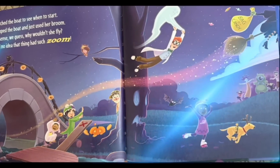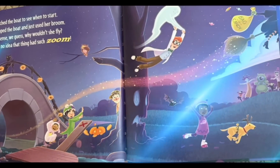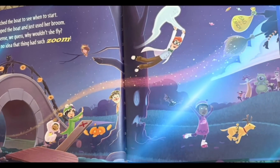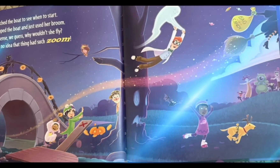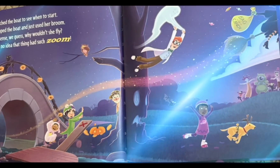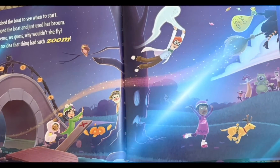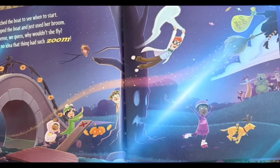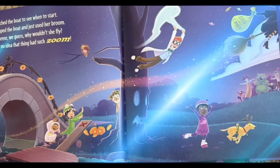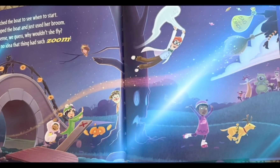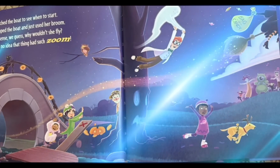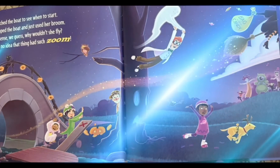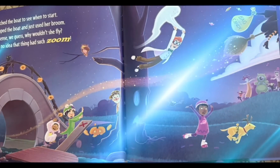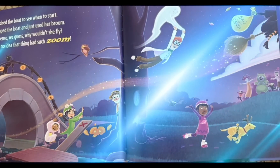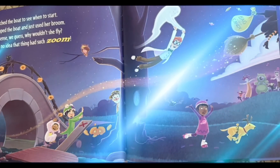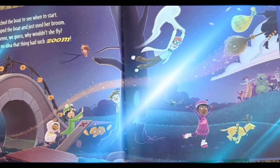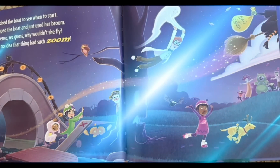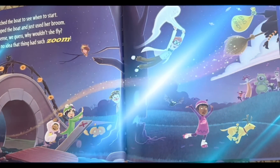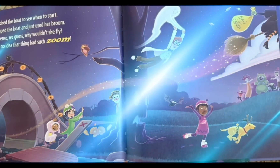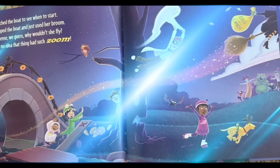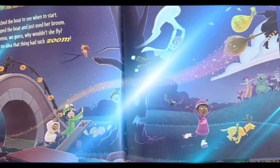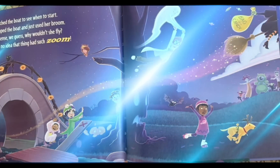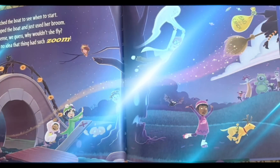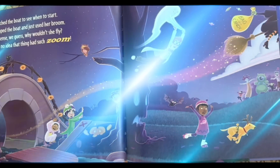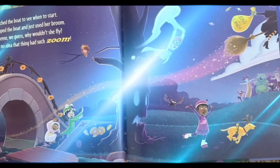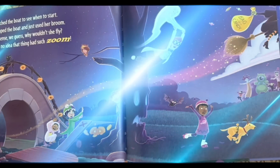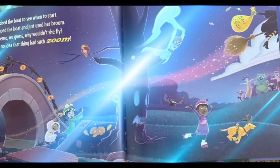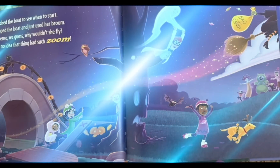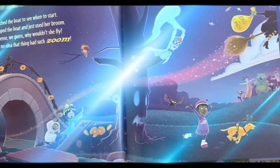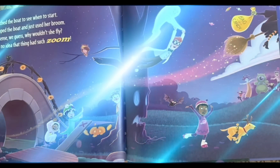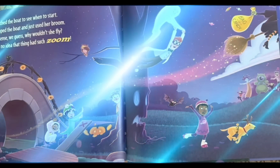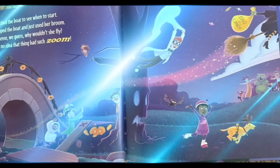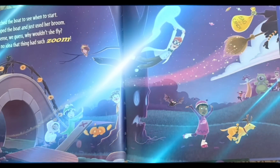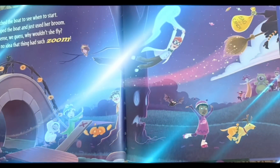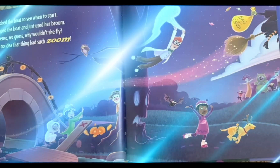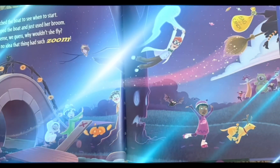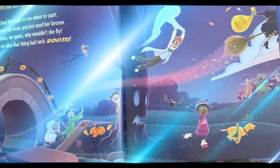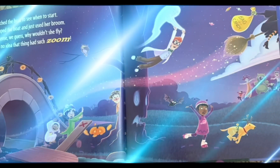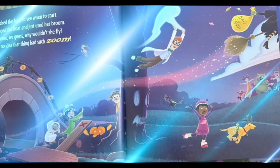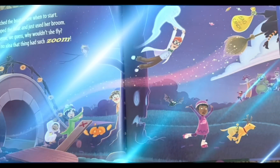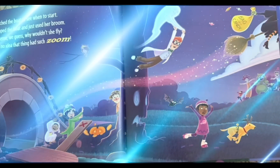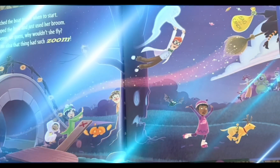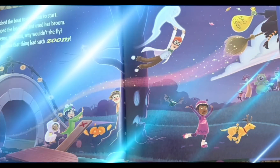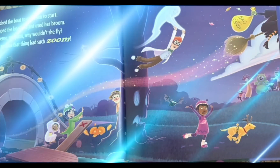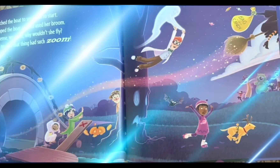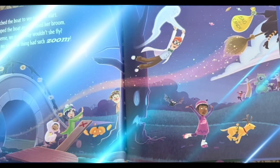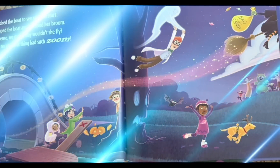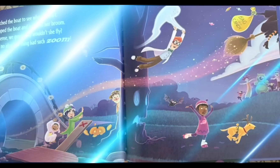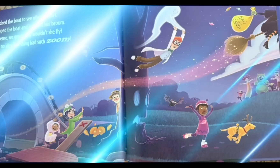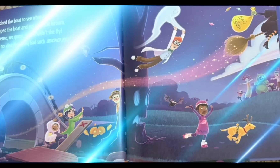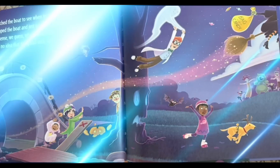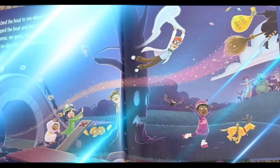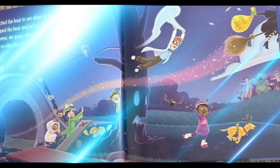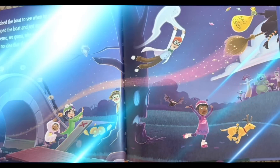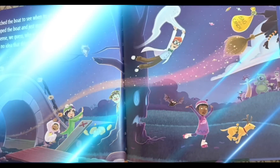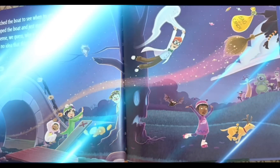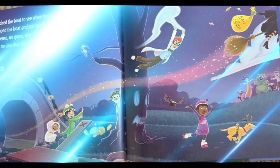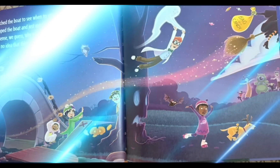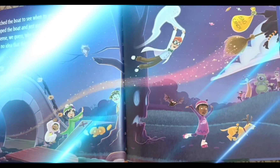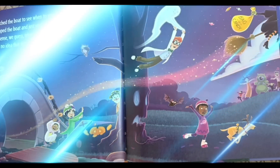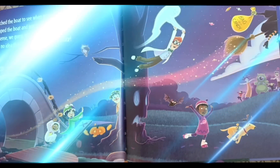You watch the boat to see when to start. She skipped the boat and just used her broom. Makes